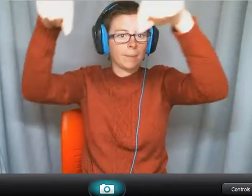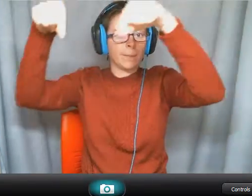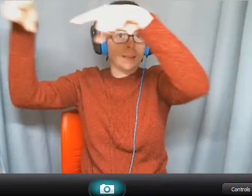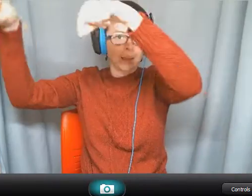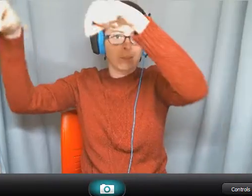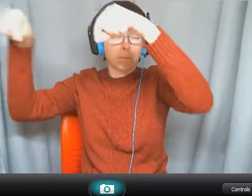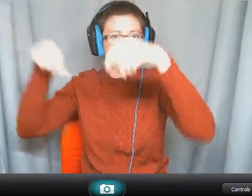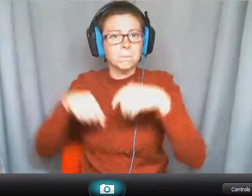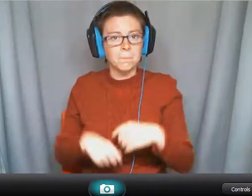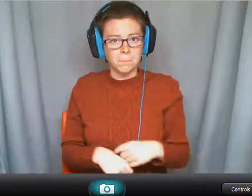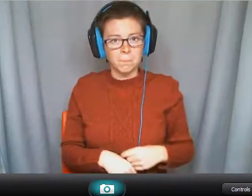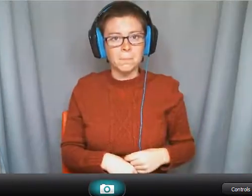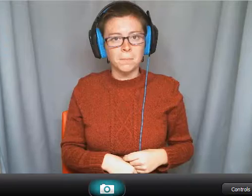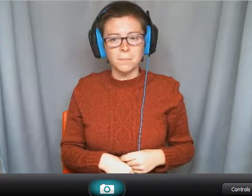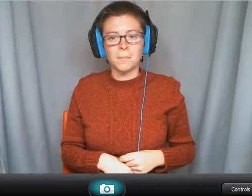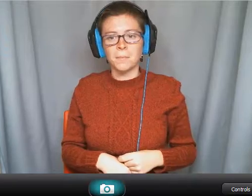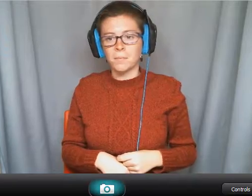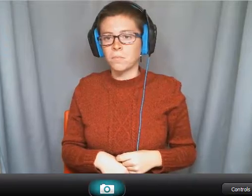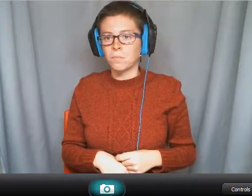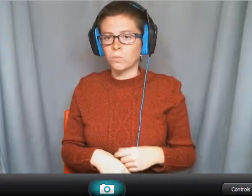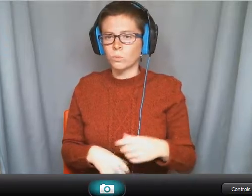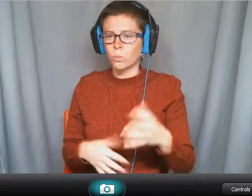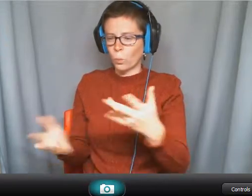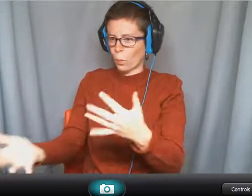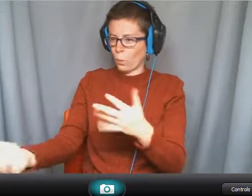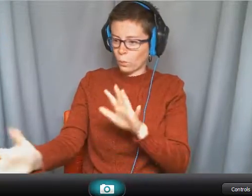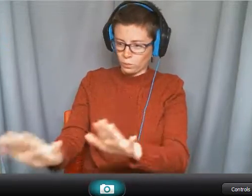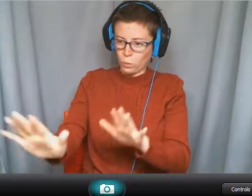minute. Back up to Vernon's